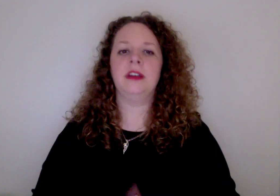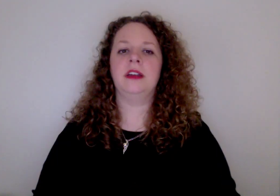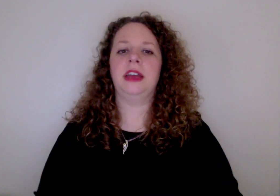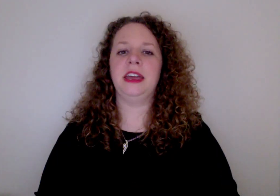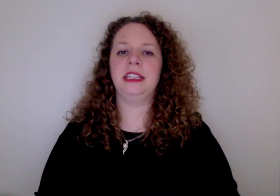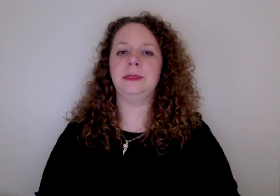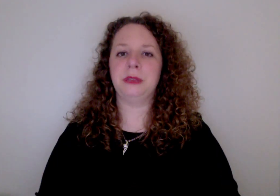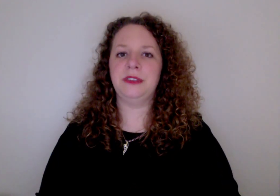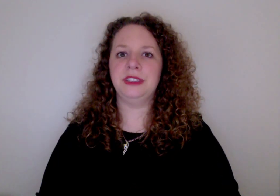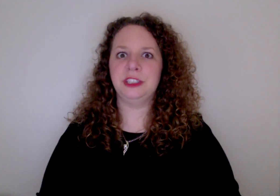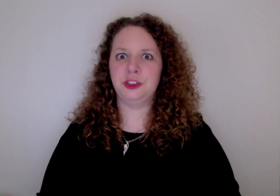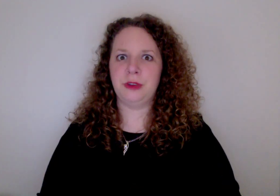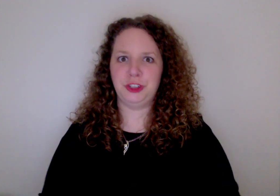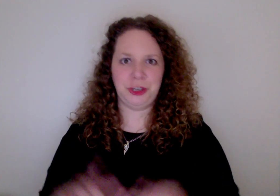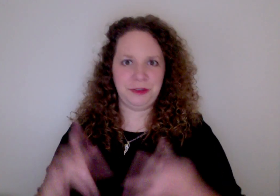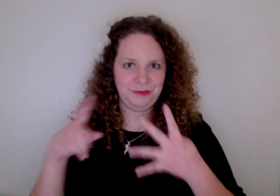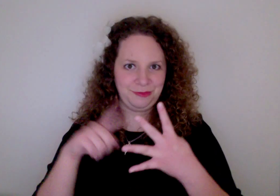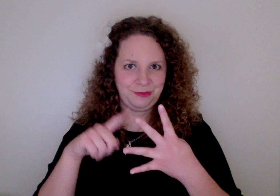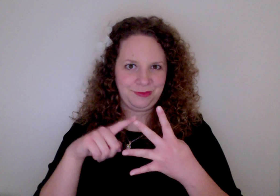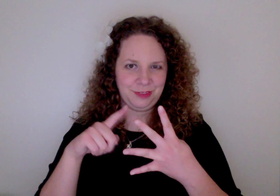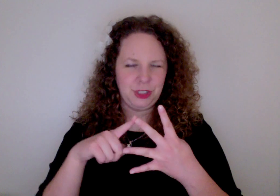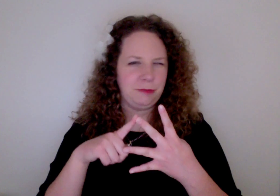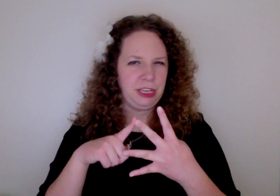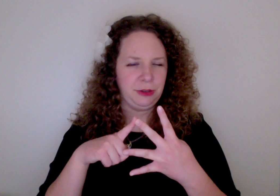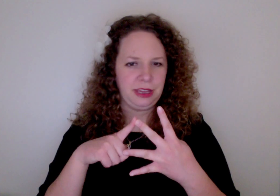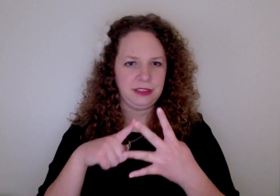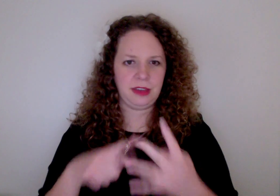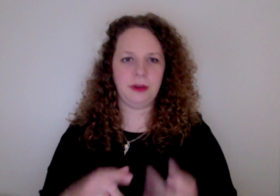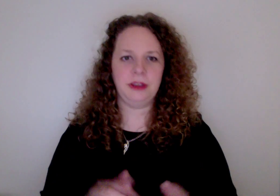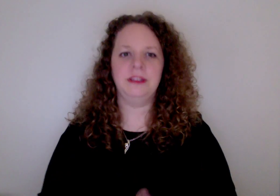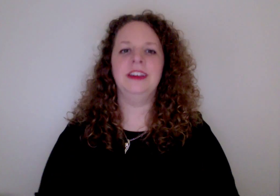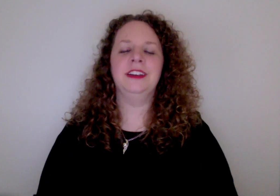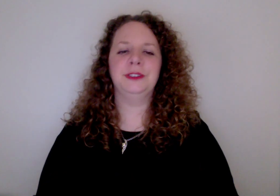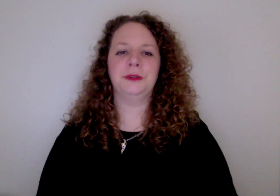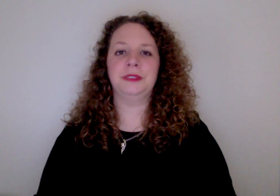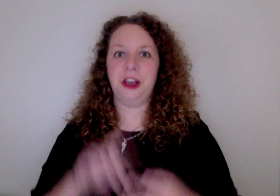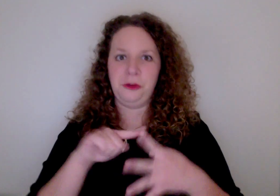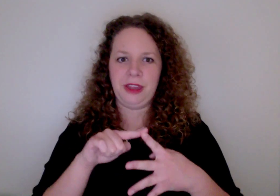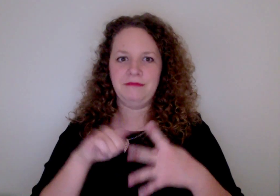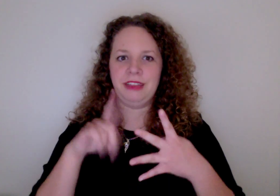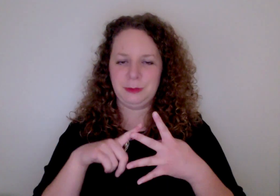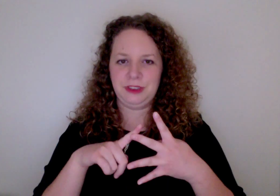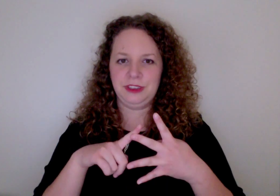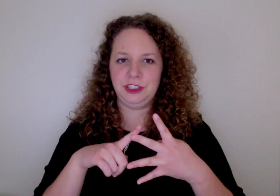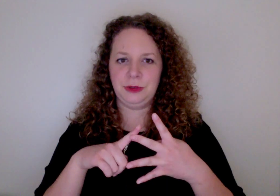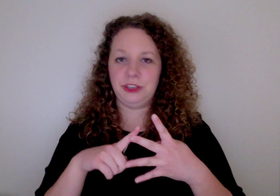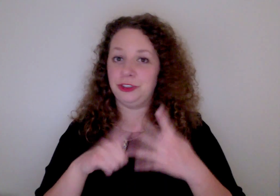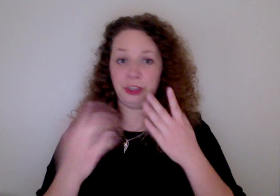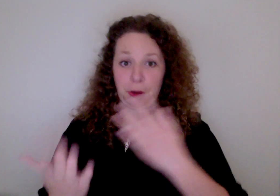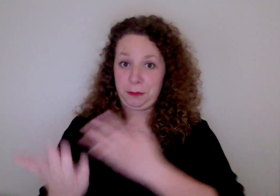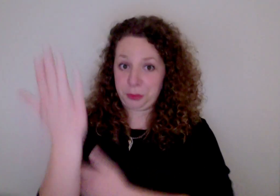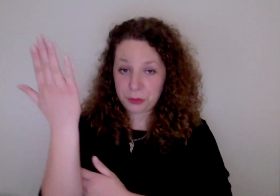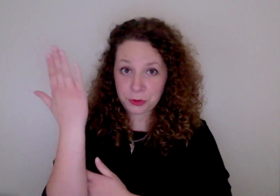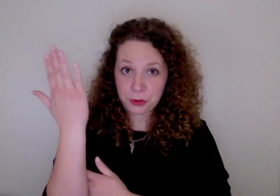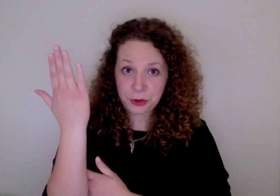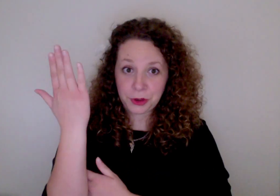Okay, explain the situation. Should have made you guess that one. So tell when, explain the situation. So